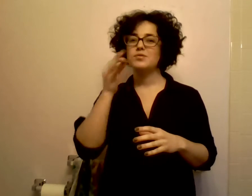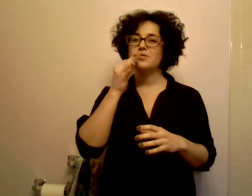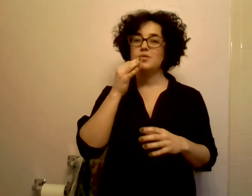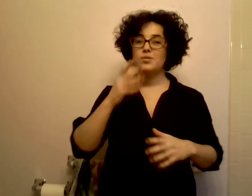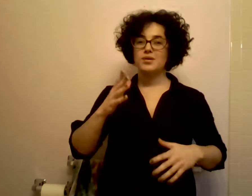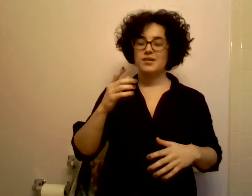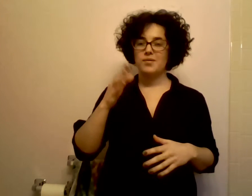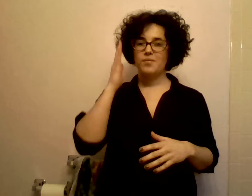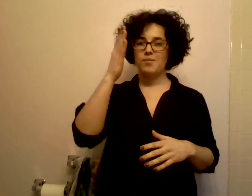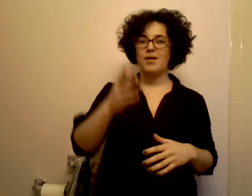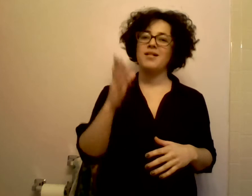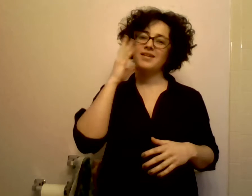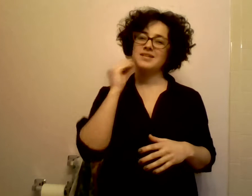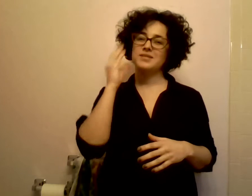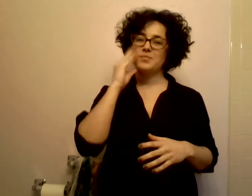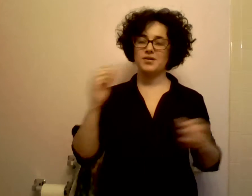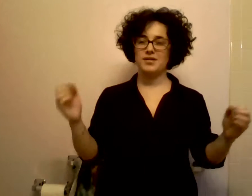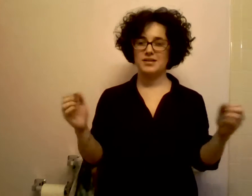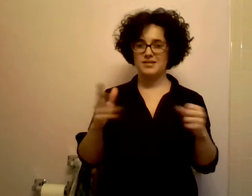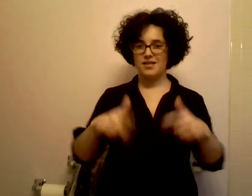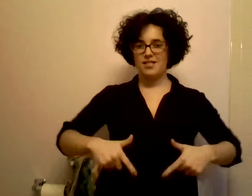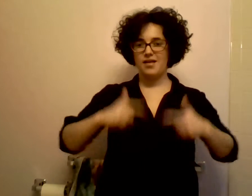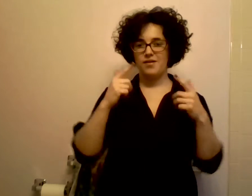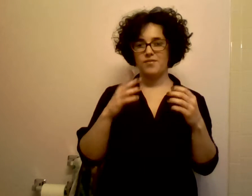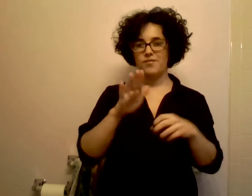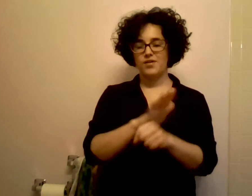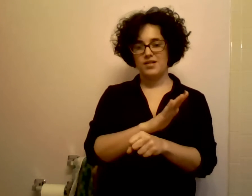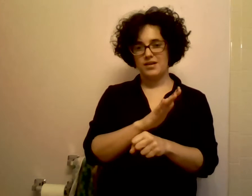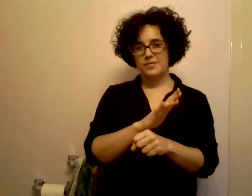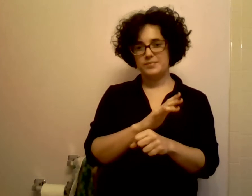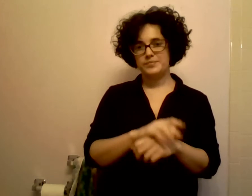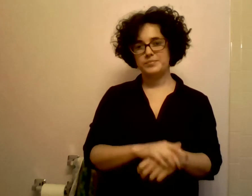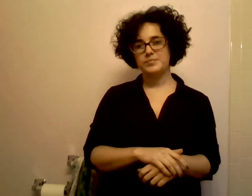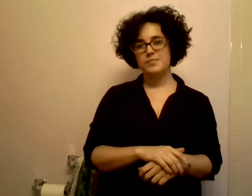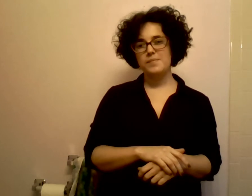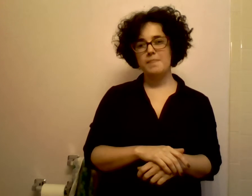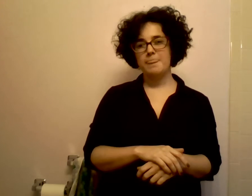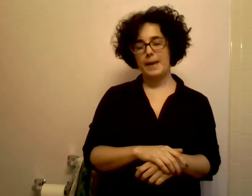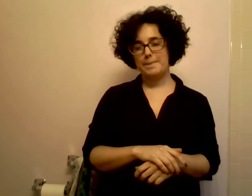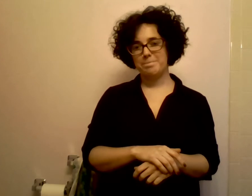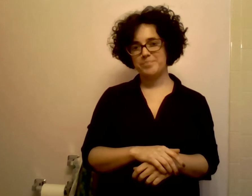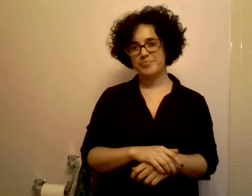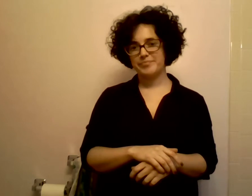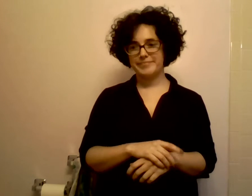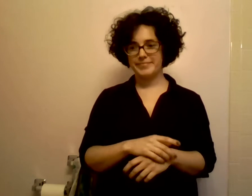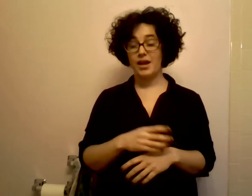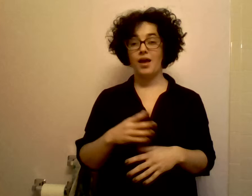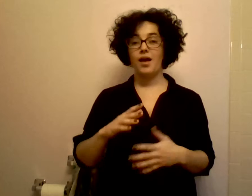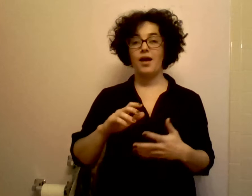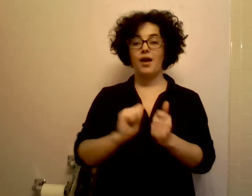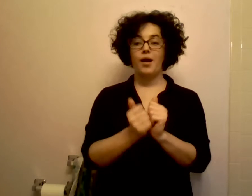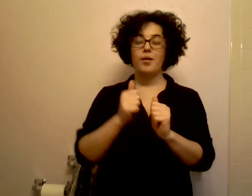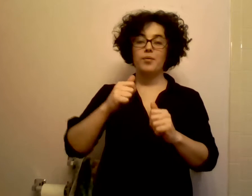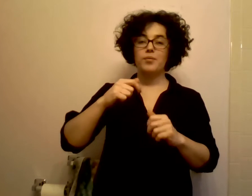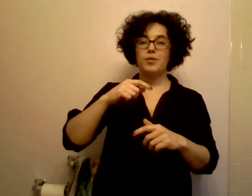exists, how we might deal with the challenge, we could take steps towards experiencing the fear and moving